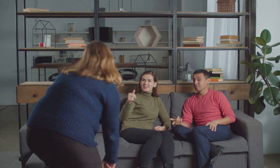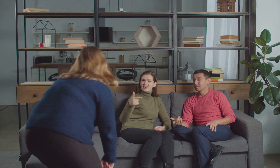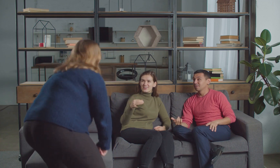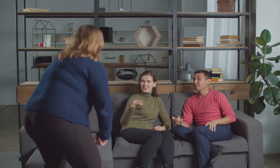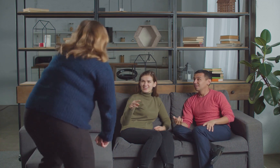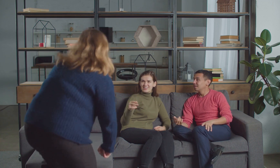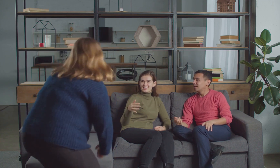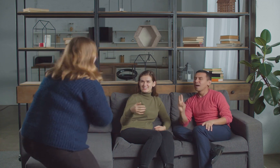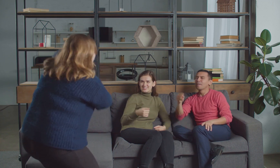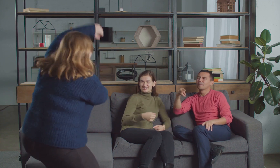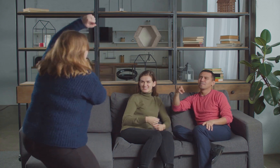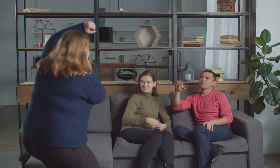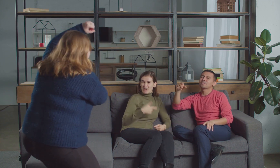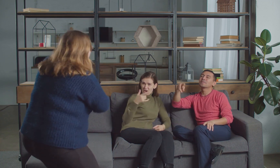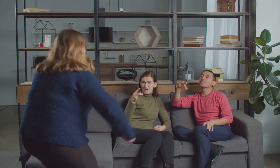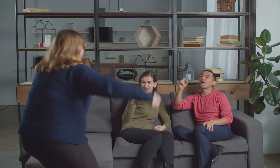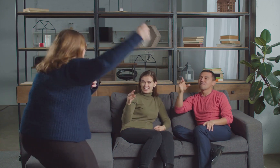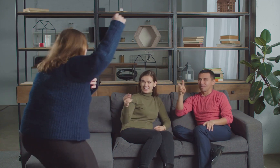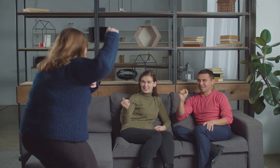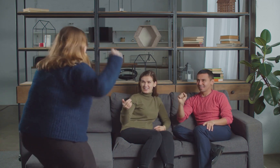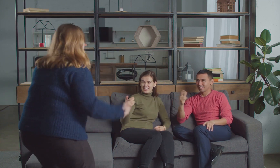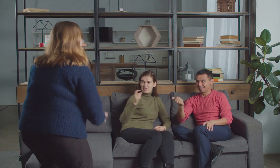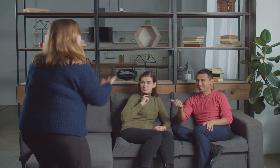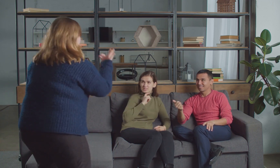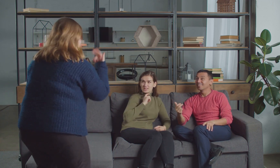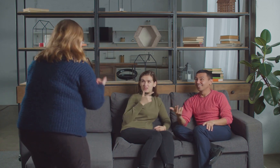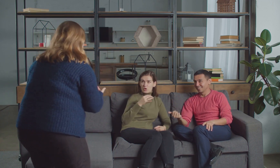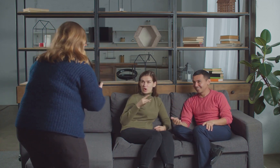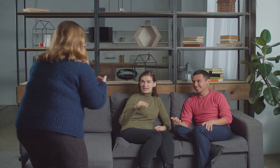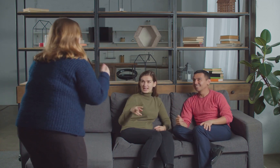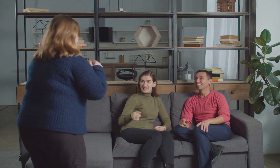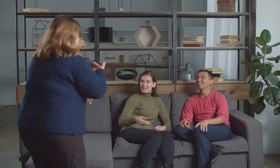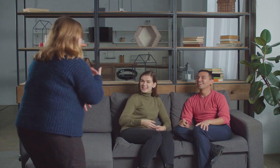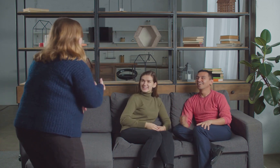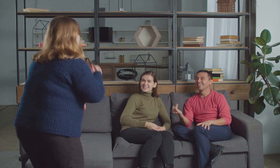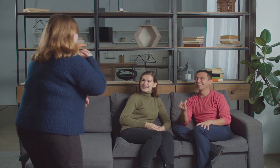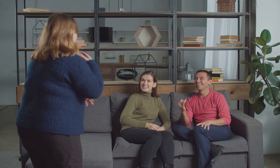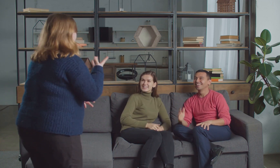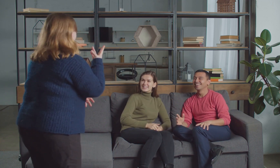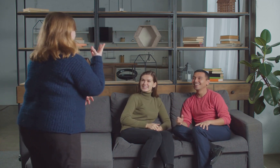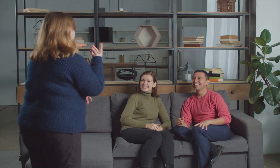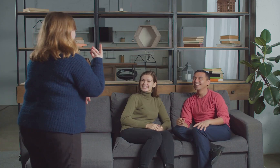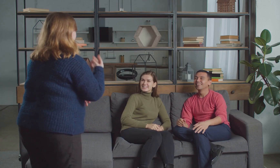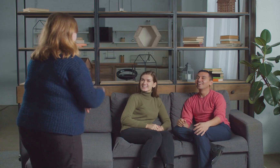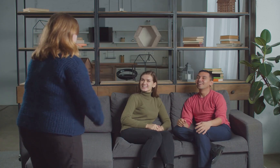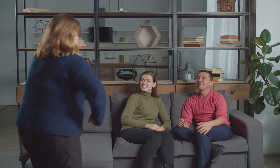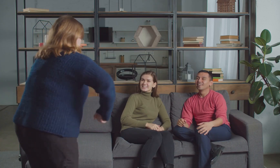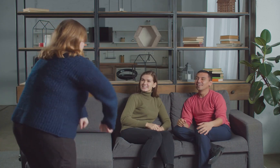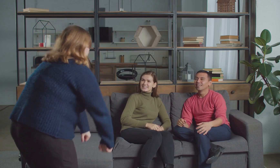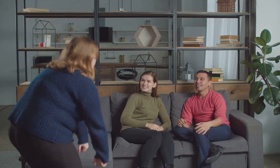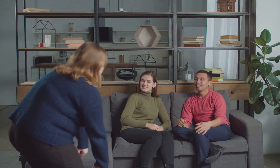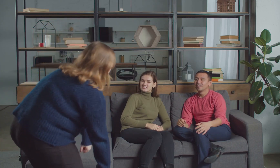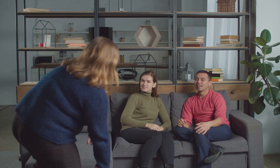to the hearing world, not vice versa. It's crucial to ensure that deaf characters and their experiences are